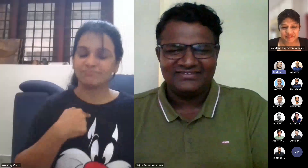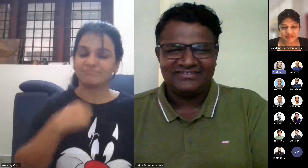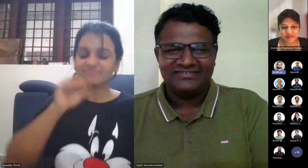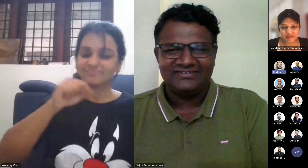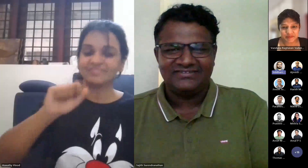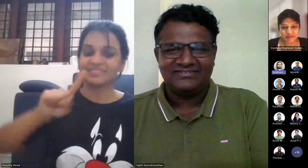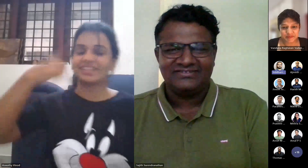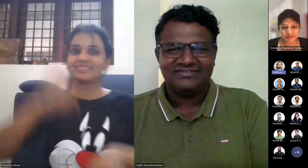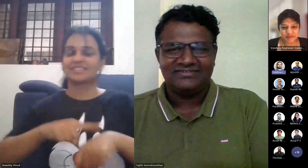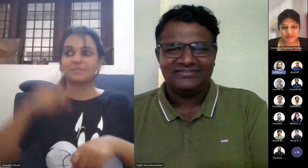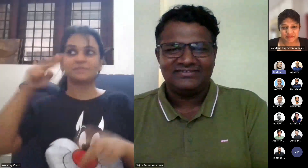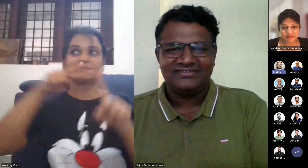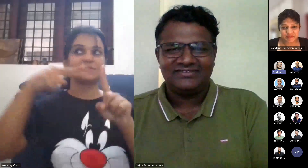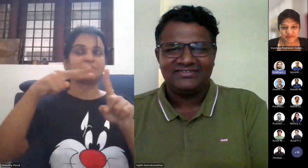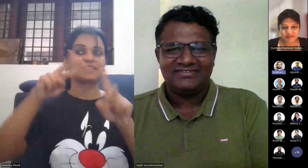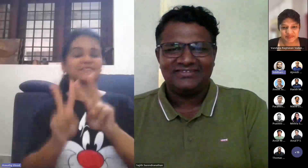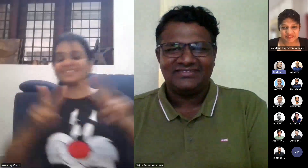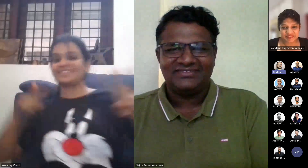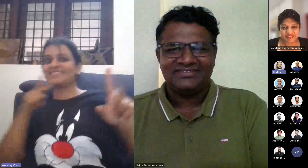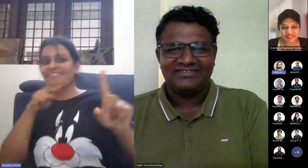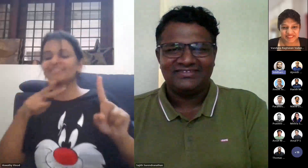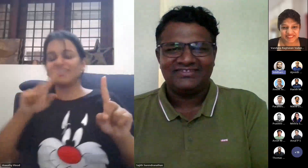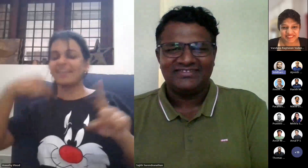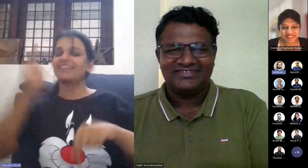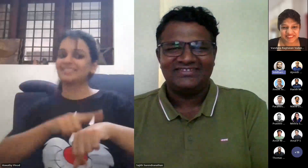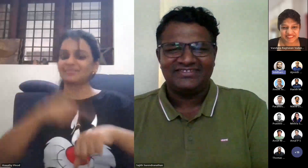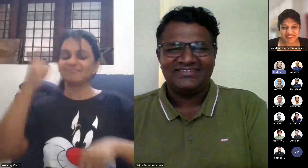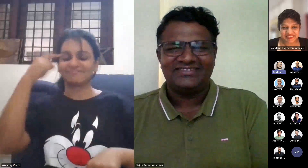different perspective in different things now. So